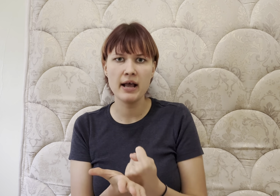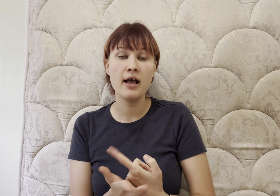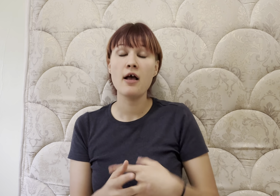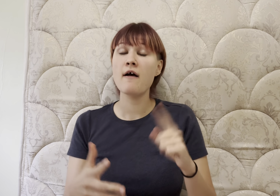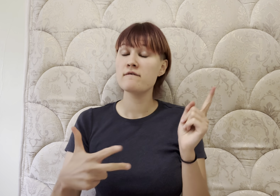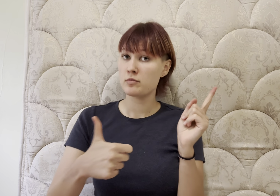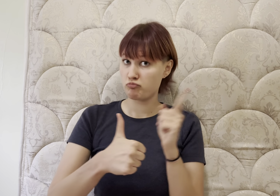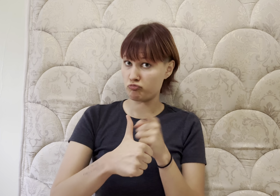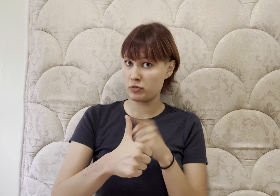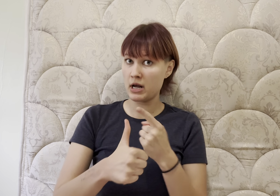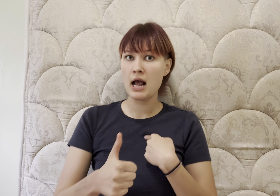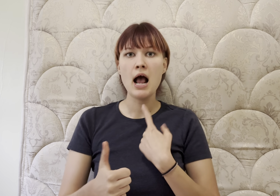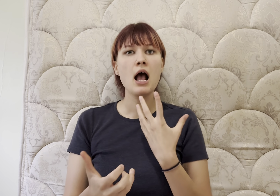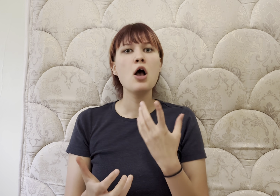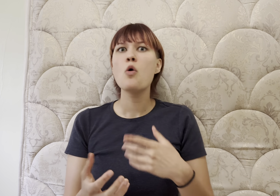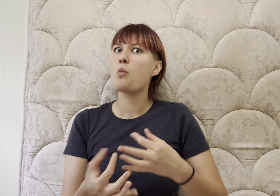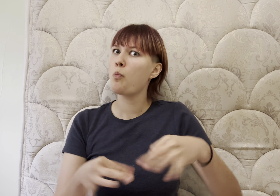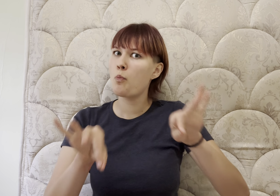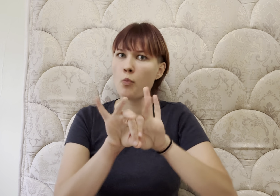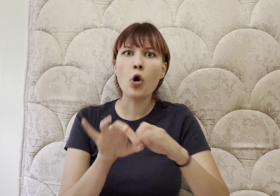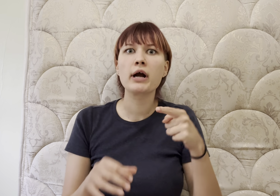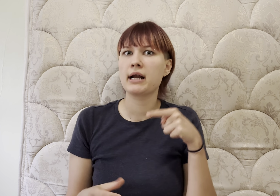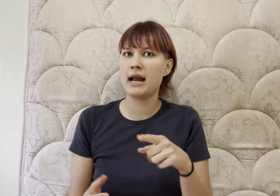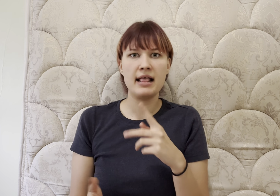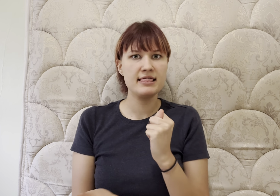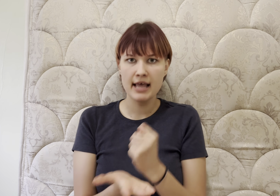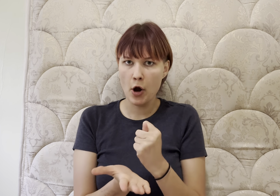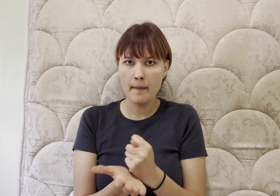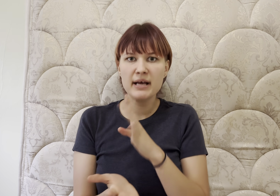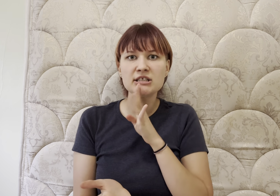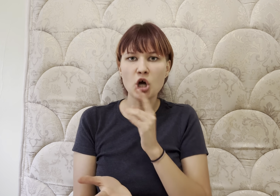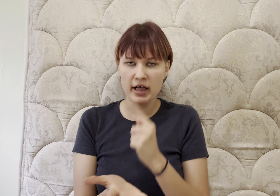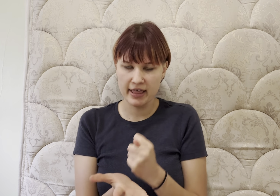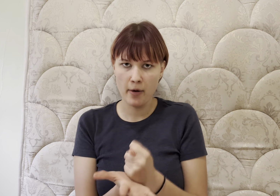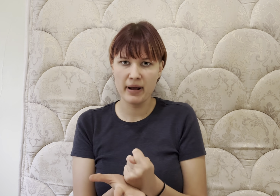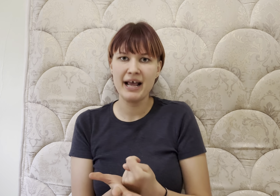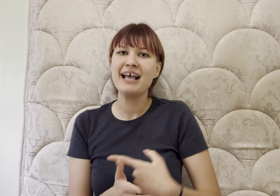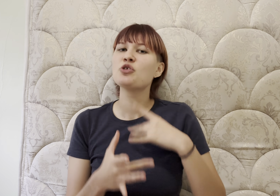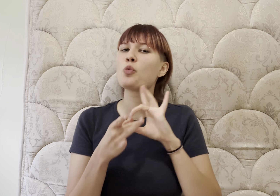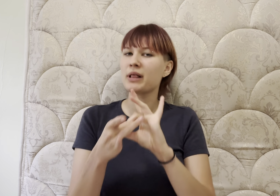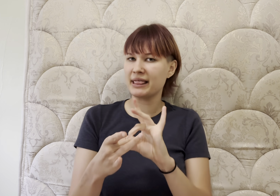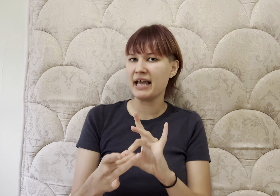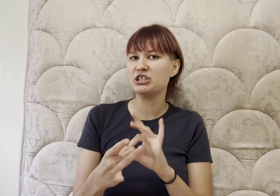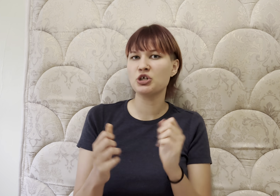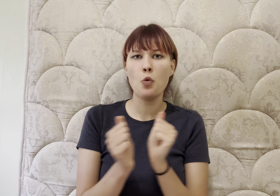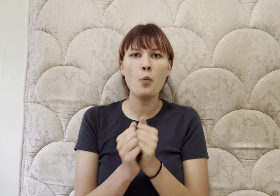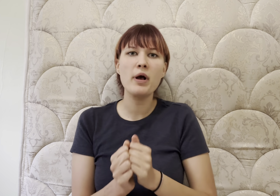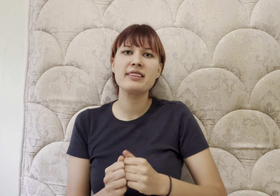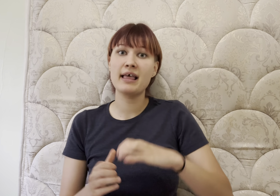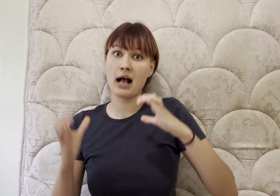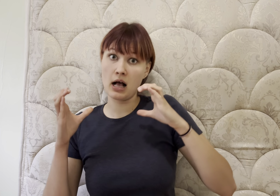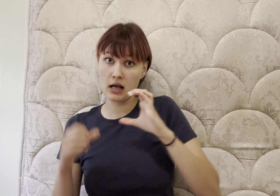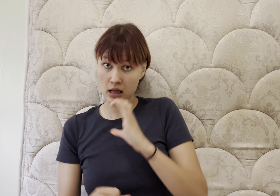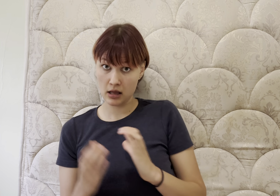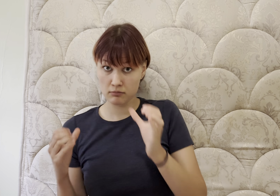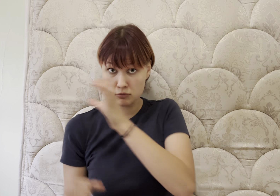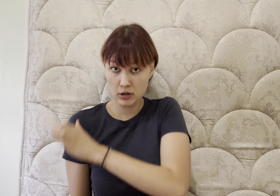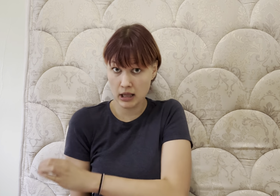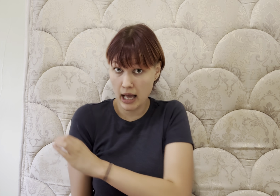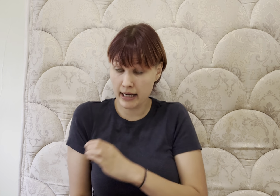known as psychotherapy, is a relationship between the client and the therapist. Basically, if you're looking for a therapist, you want